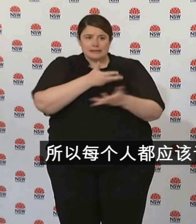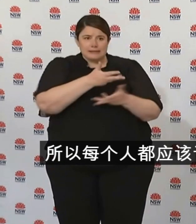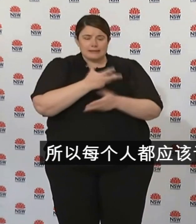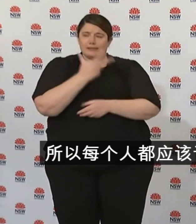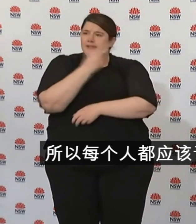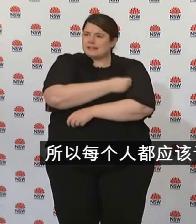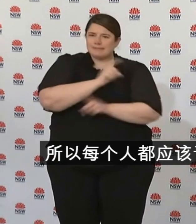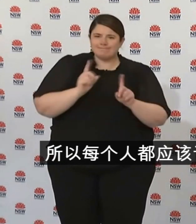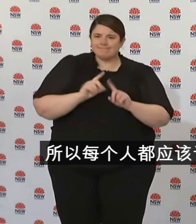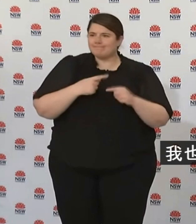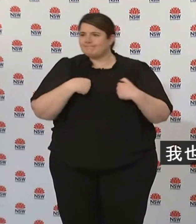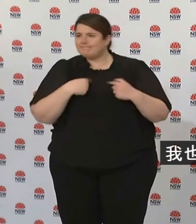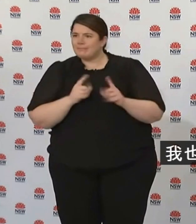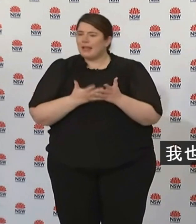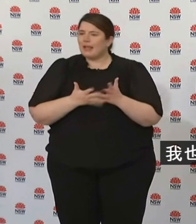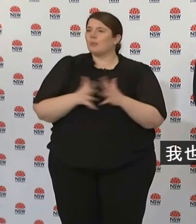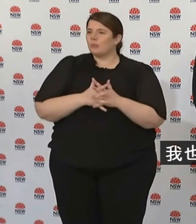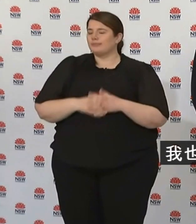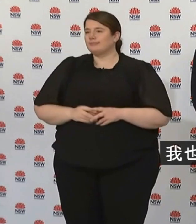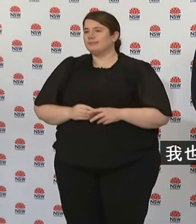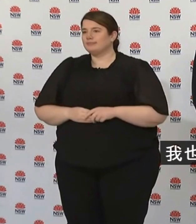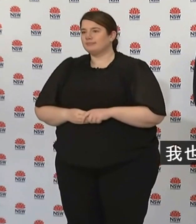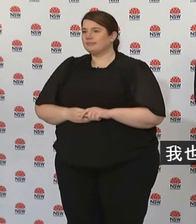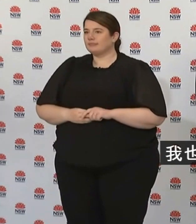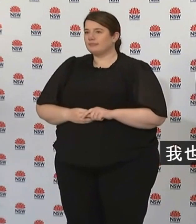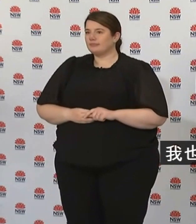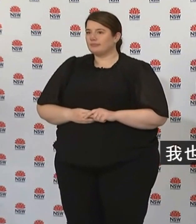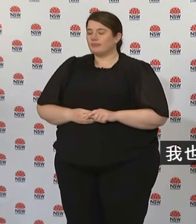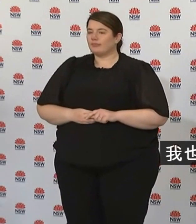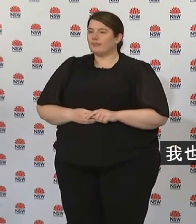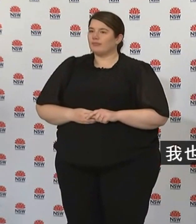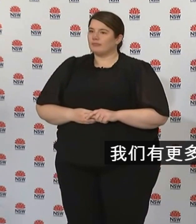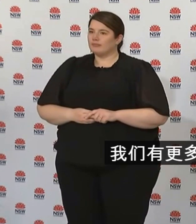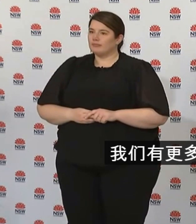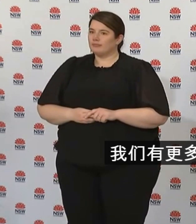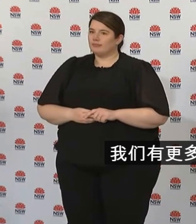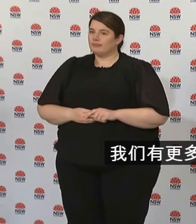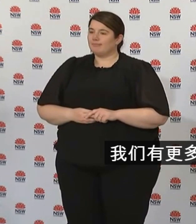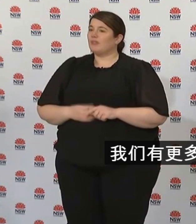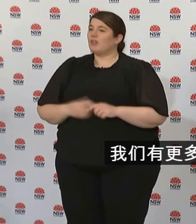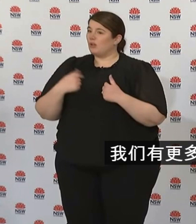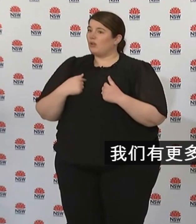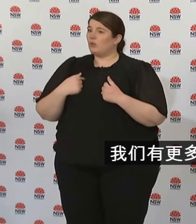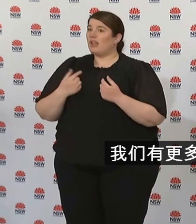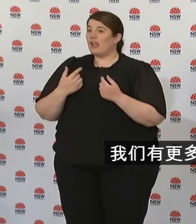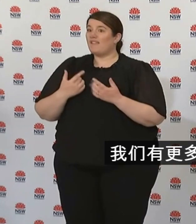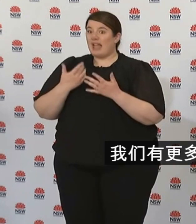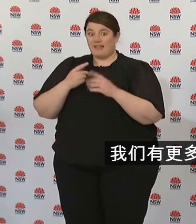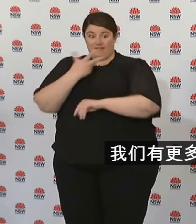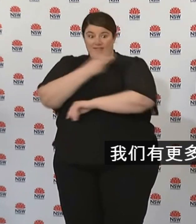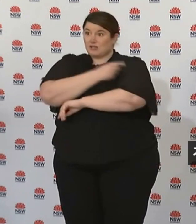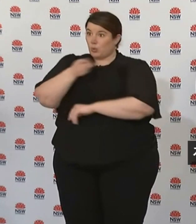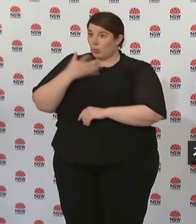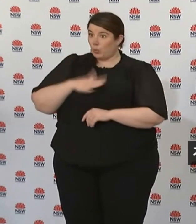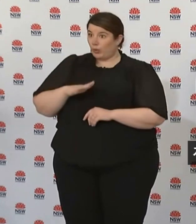vaccinated. I'd also just like to raise the fact that we have lots more access points for vaccine. So